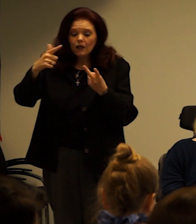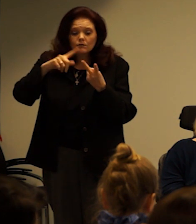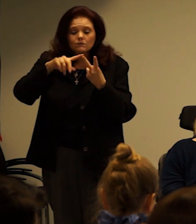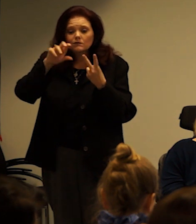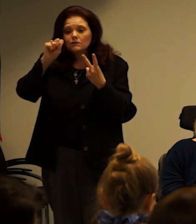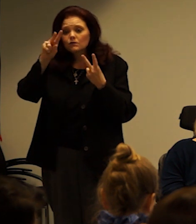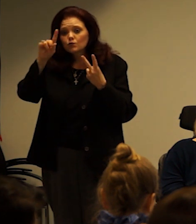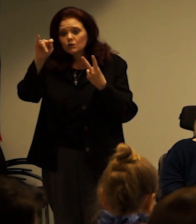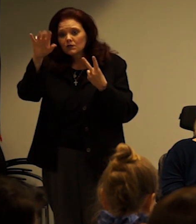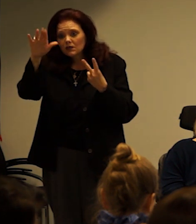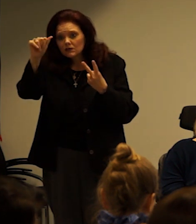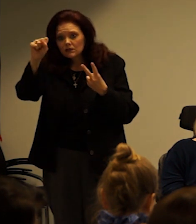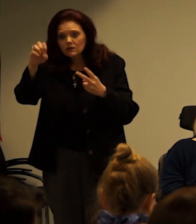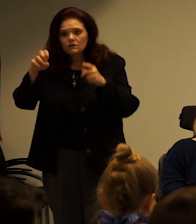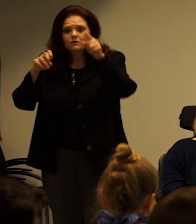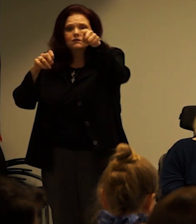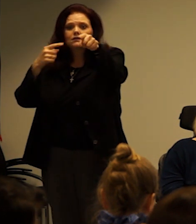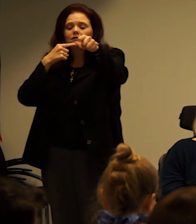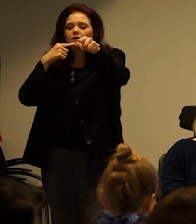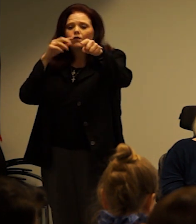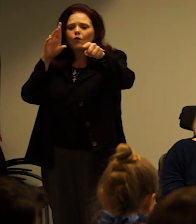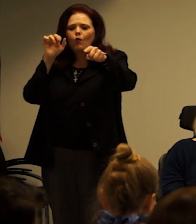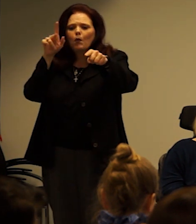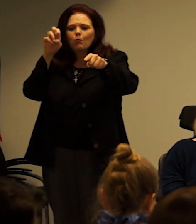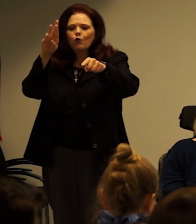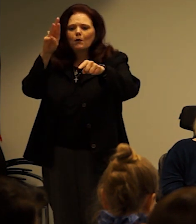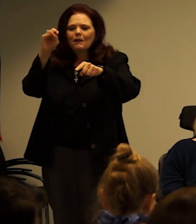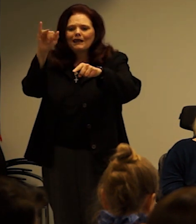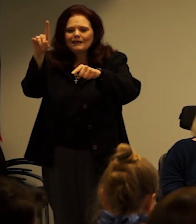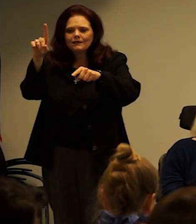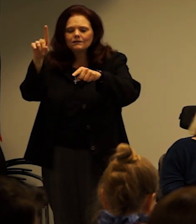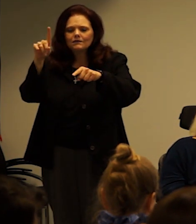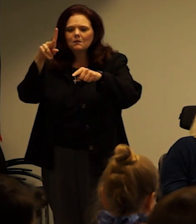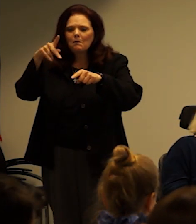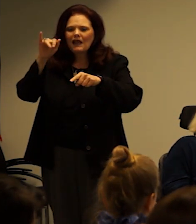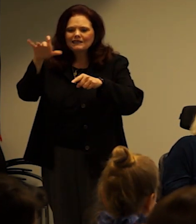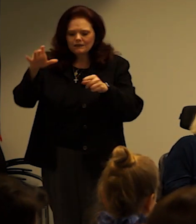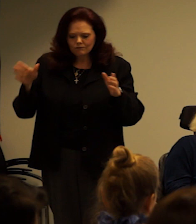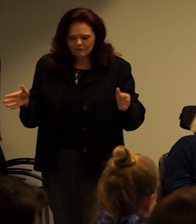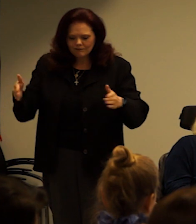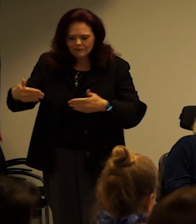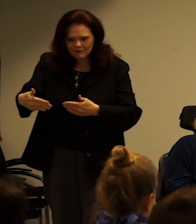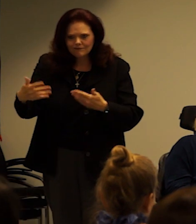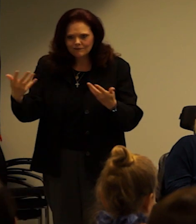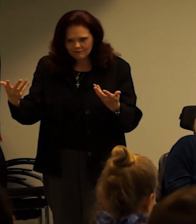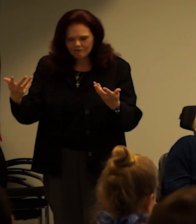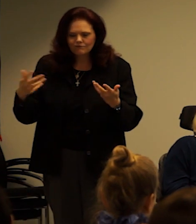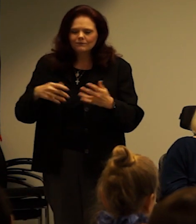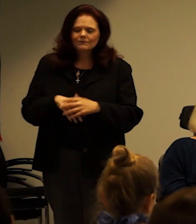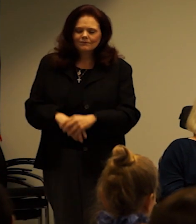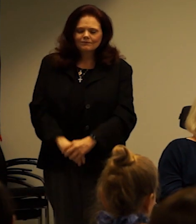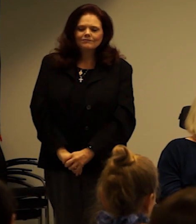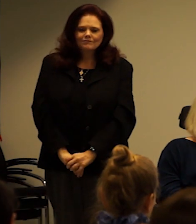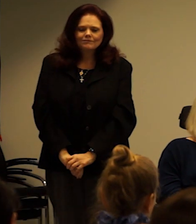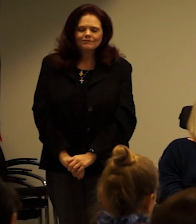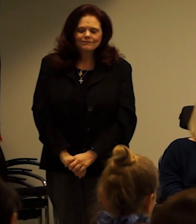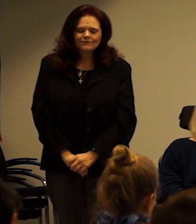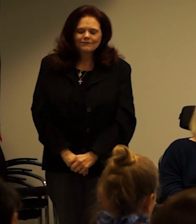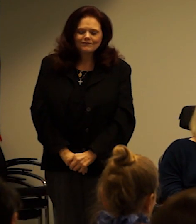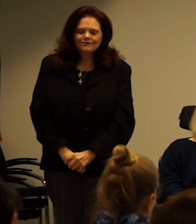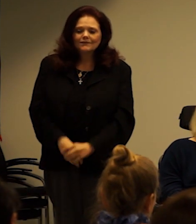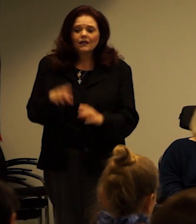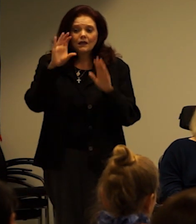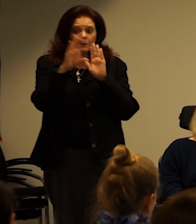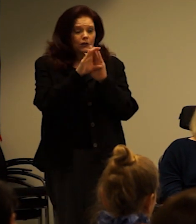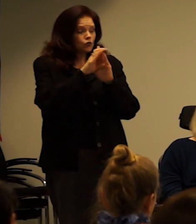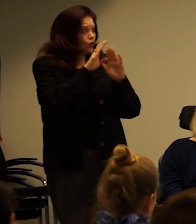too. Rubbermaid. Or a Rubbermaid container, that's right. The picture Pam has on a Rubbermaid. It was good. The